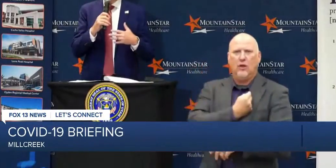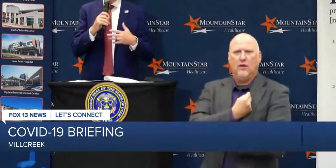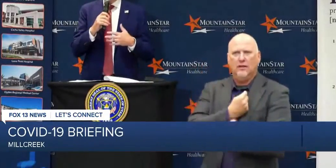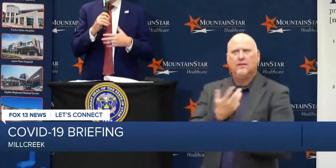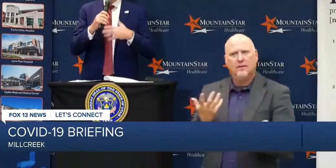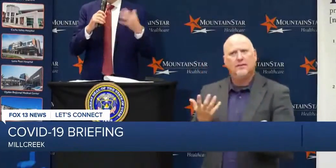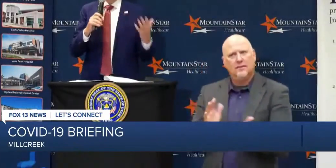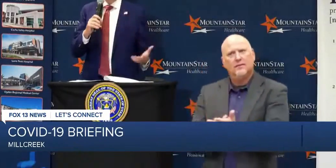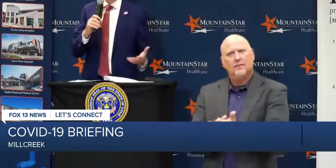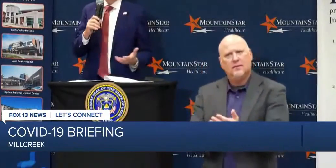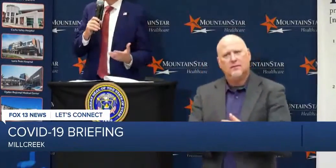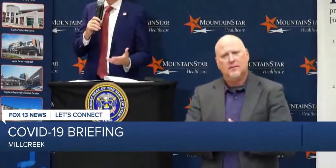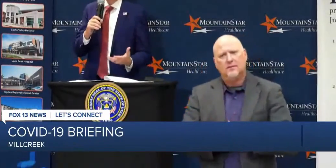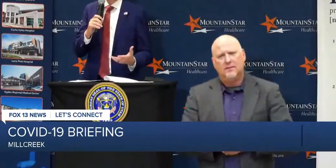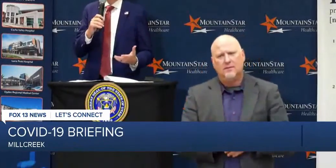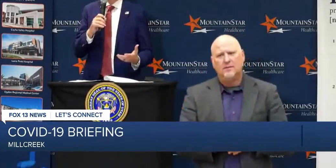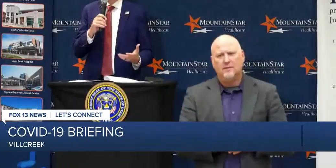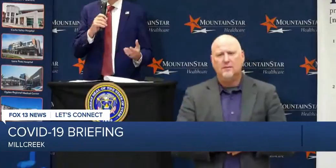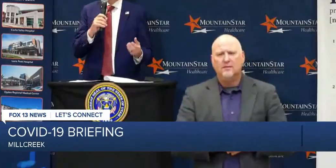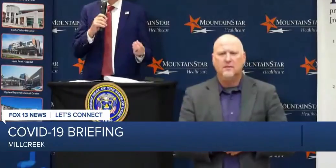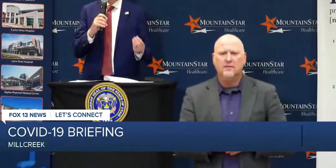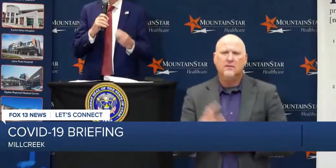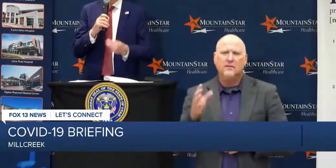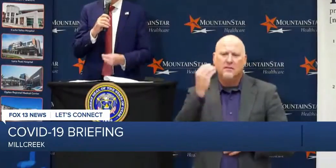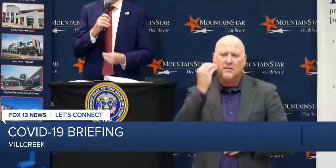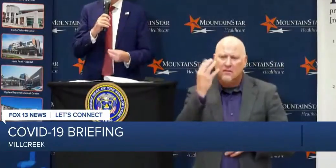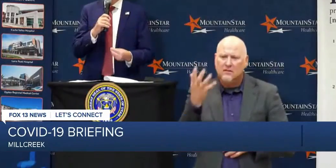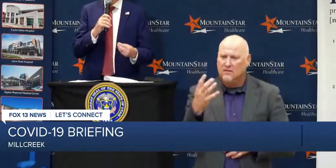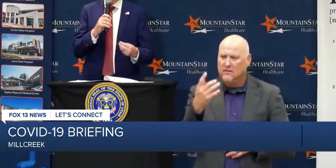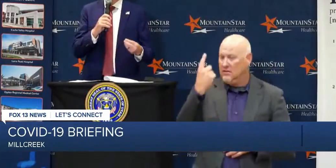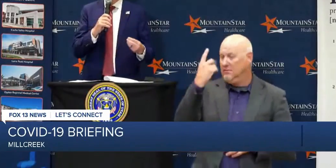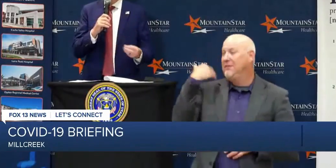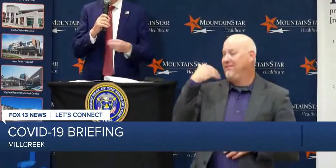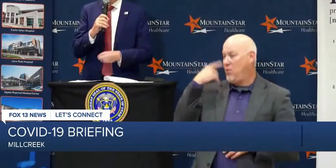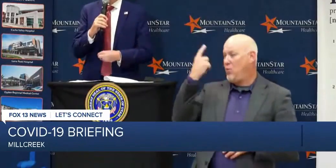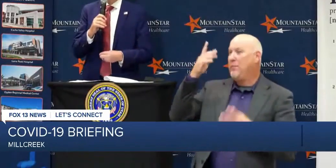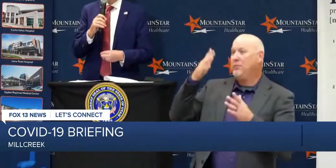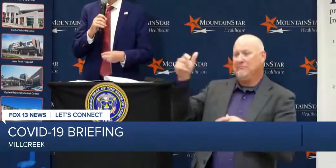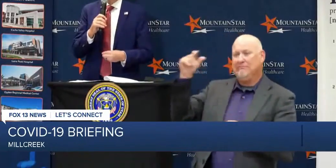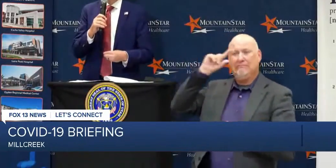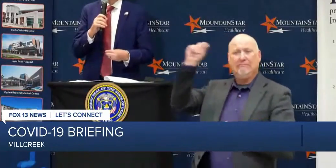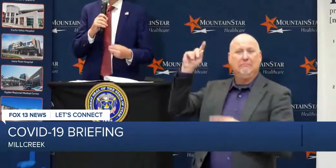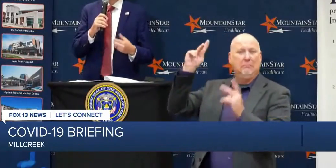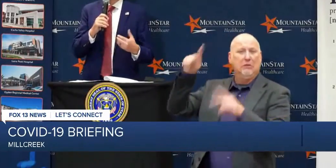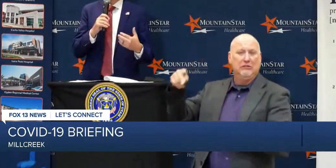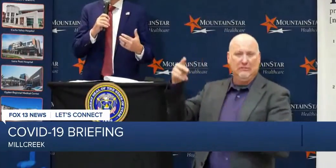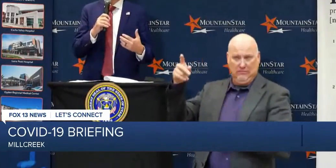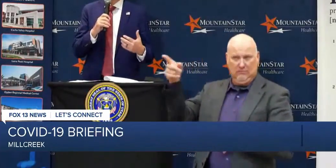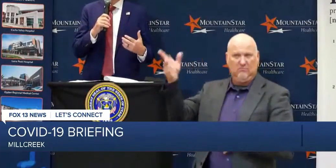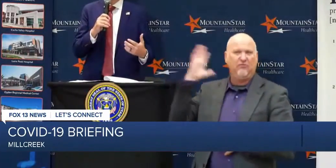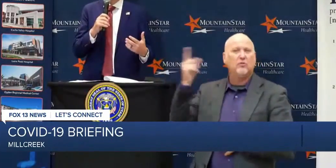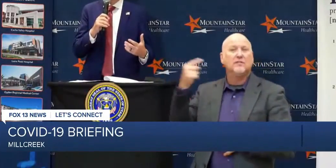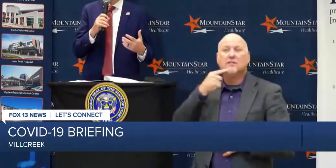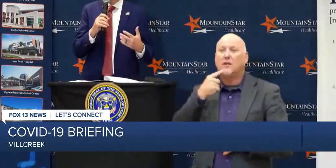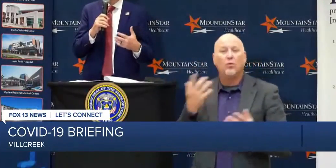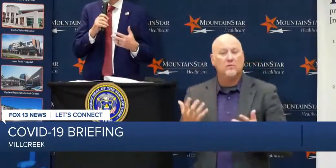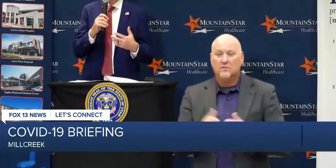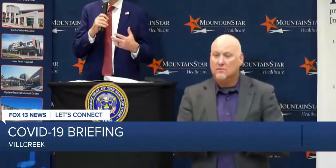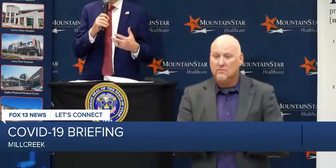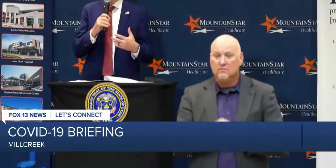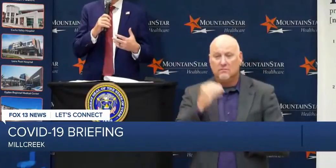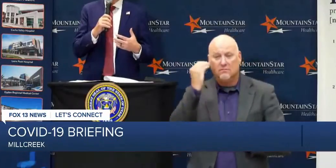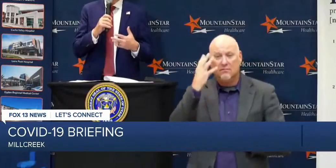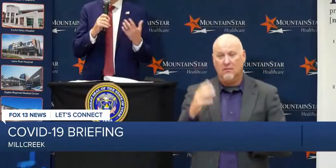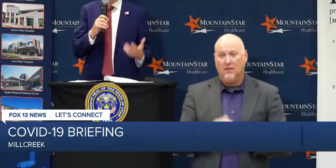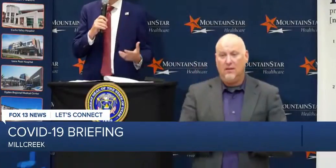with people who believe conspiracy theories is it's not just enough to stop believing the conspiracy theory, but often it takes you